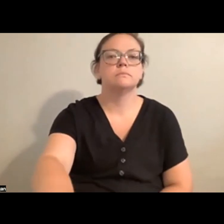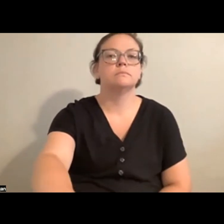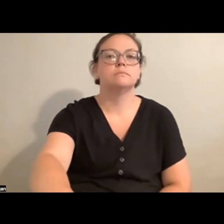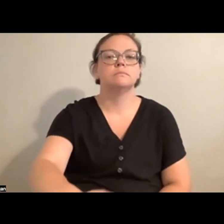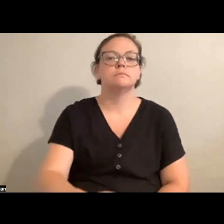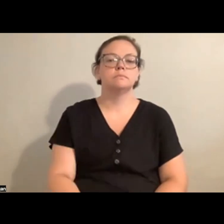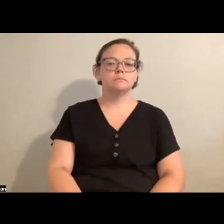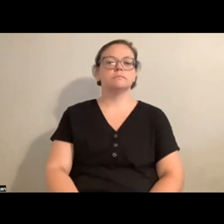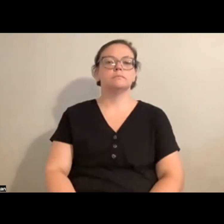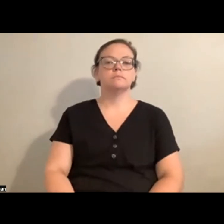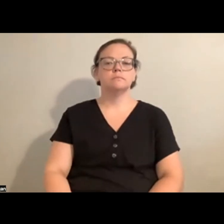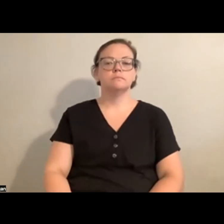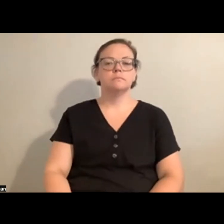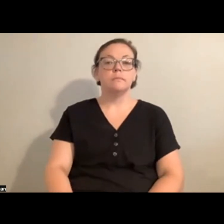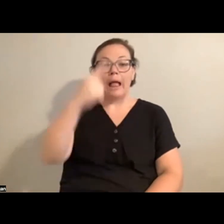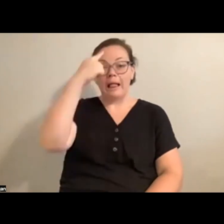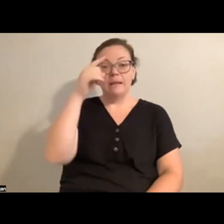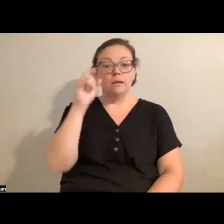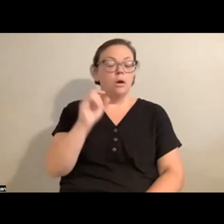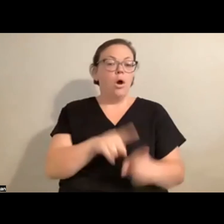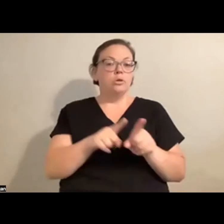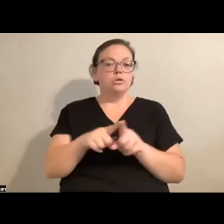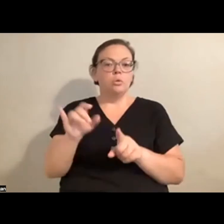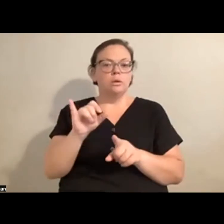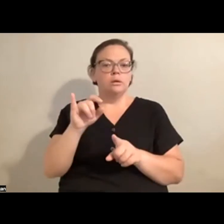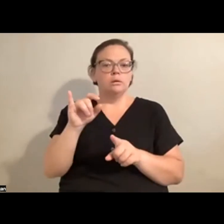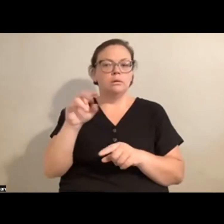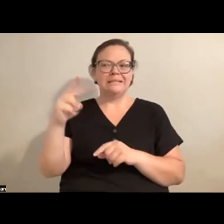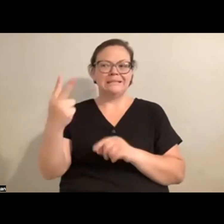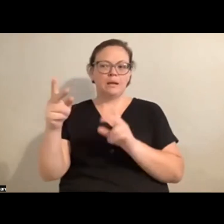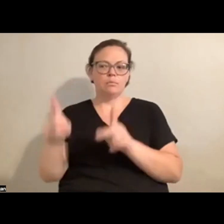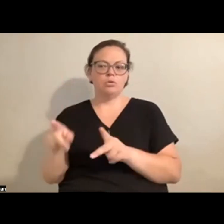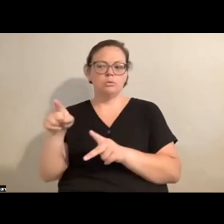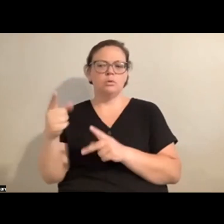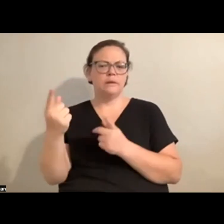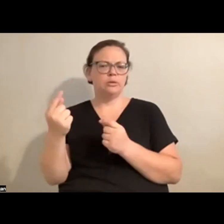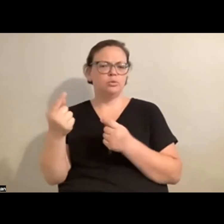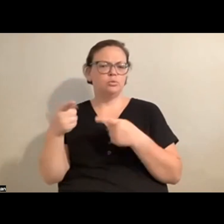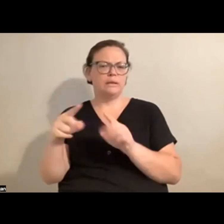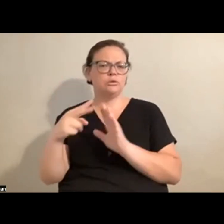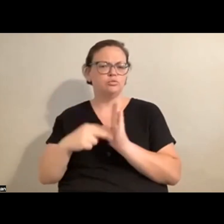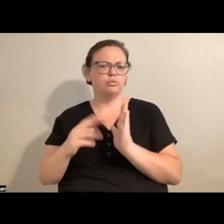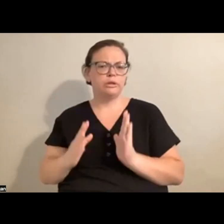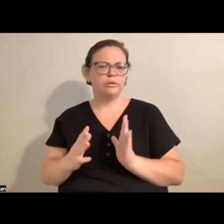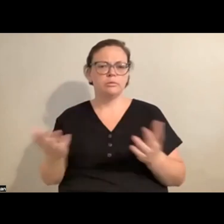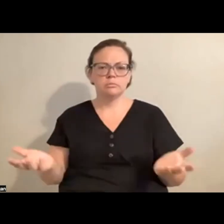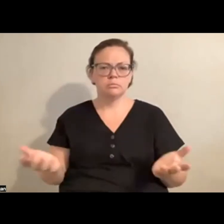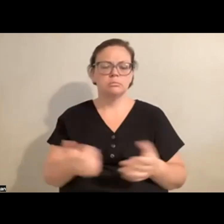And I'm thinking also about what does the second person do as a reader?